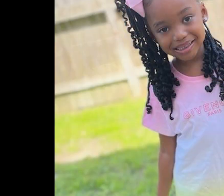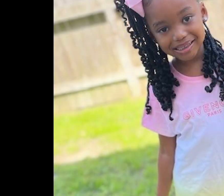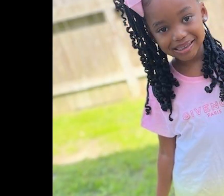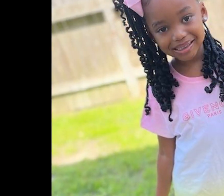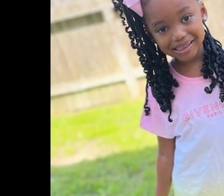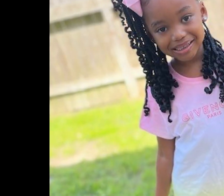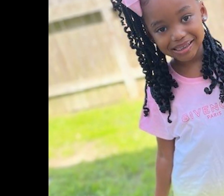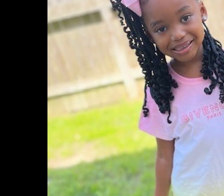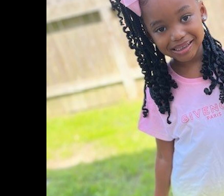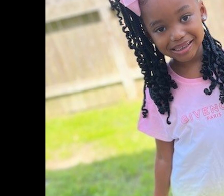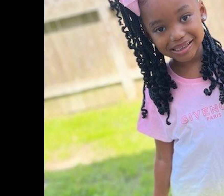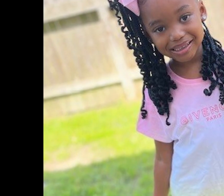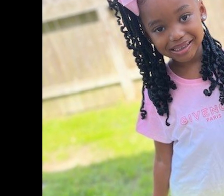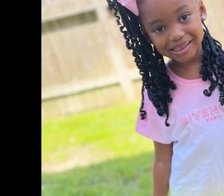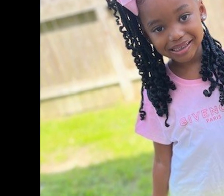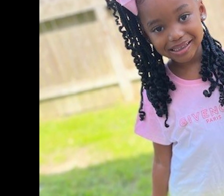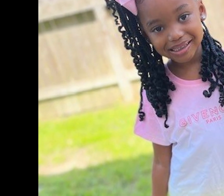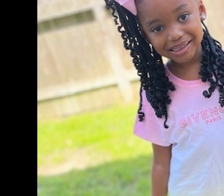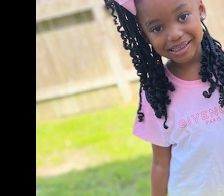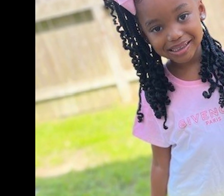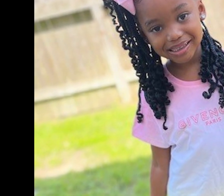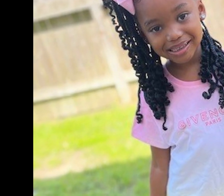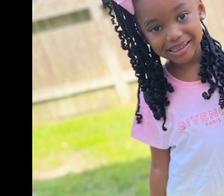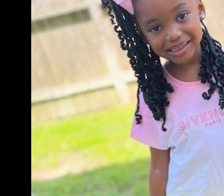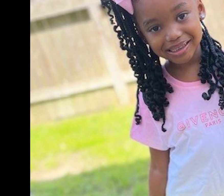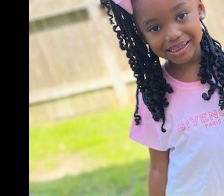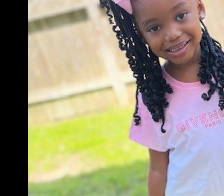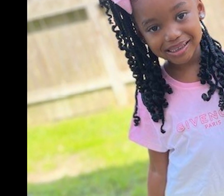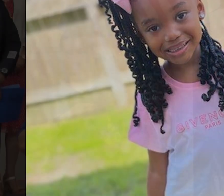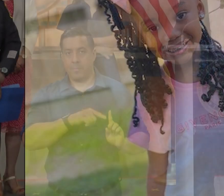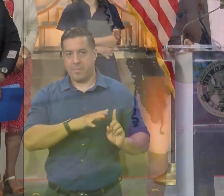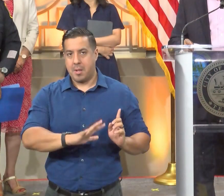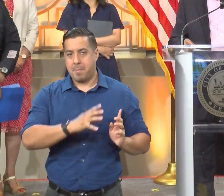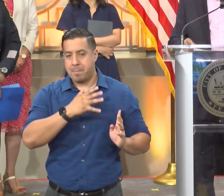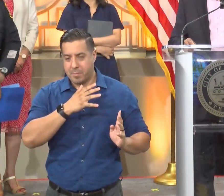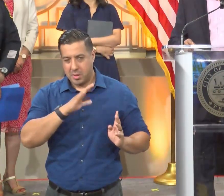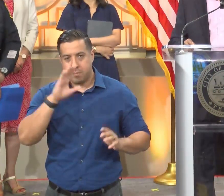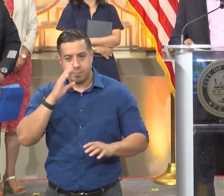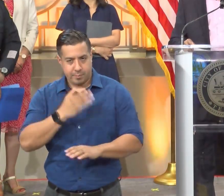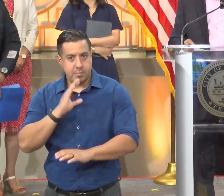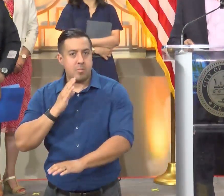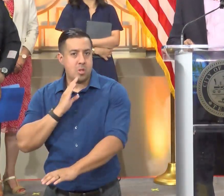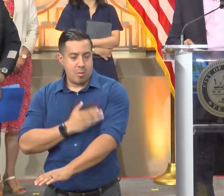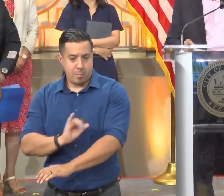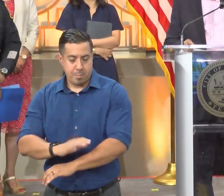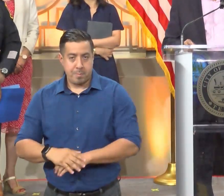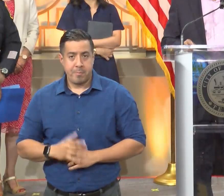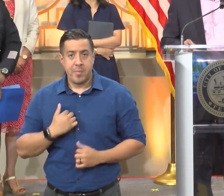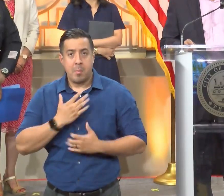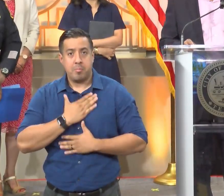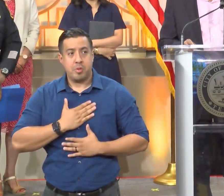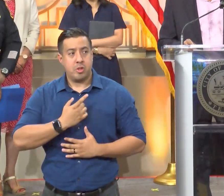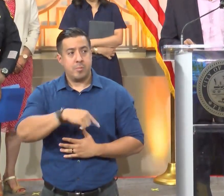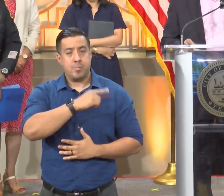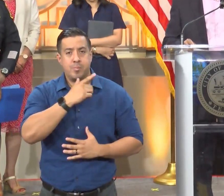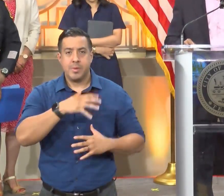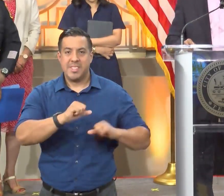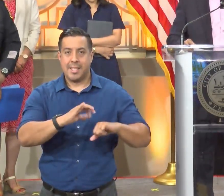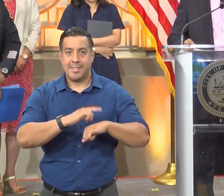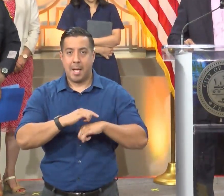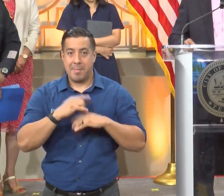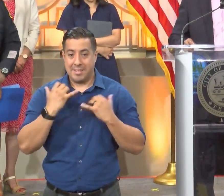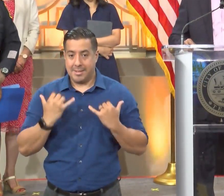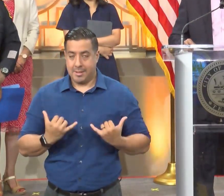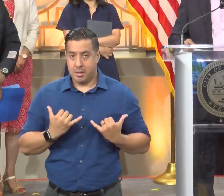of Harmony and Lyric. And so I appreciate them for taking the time at